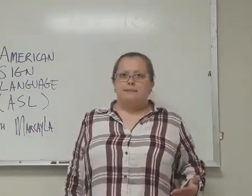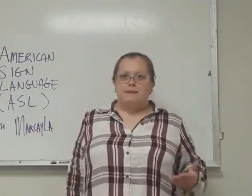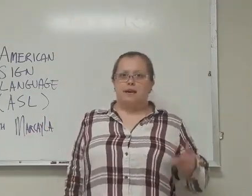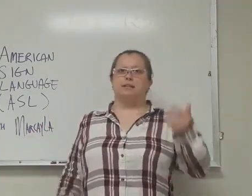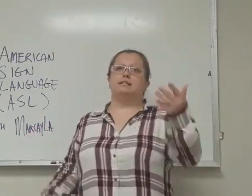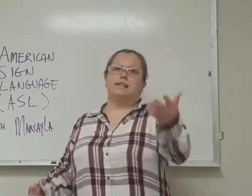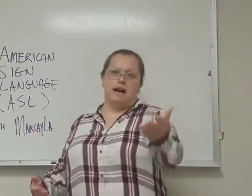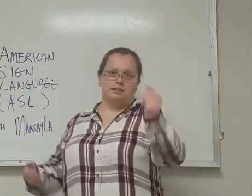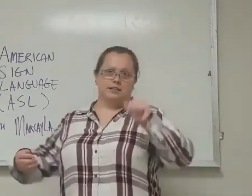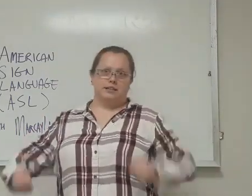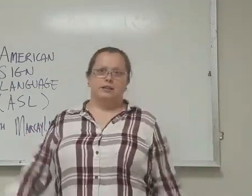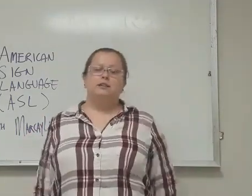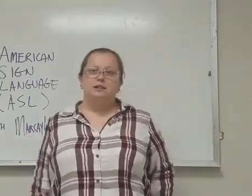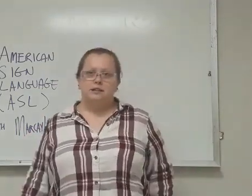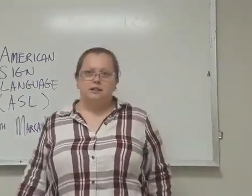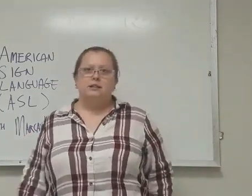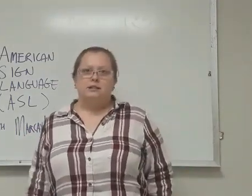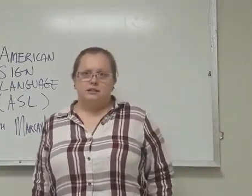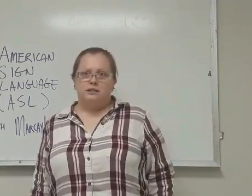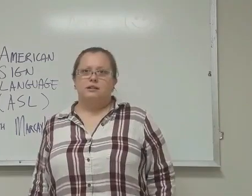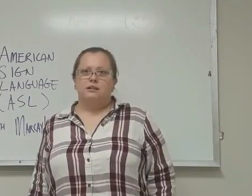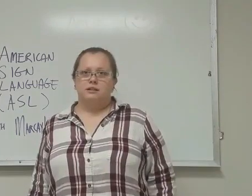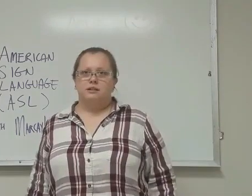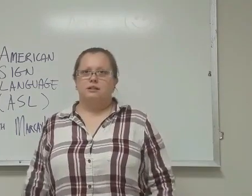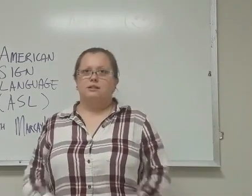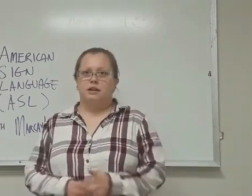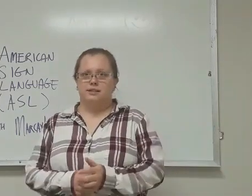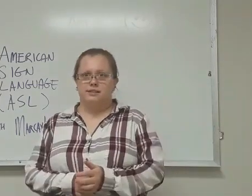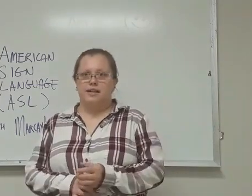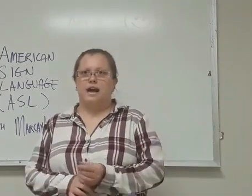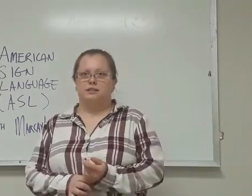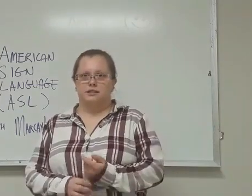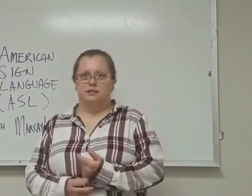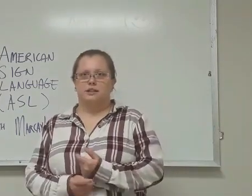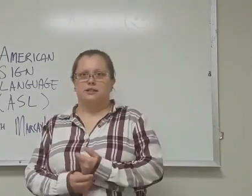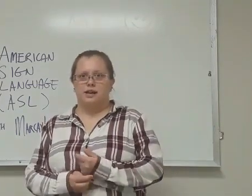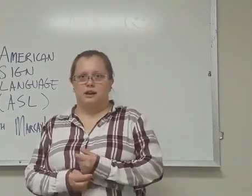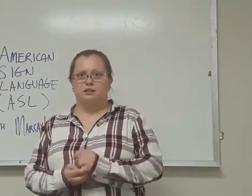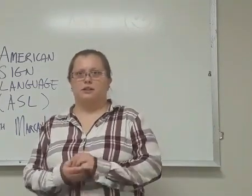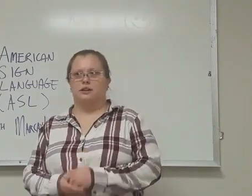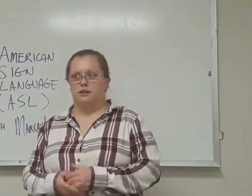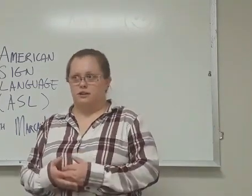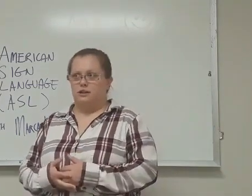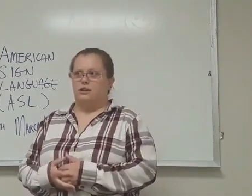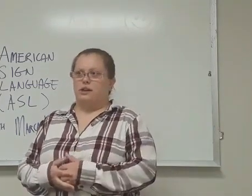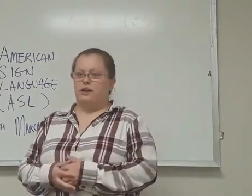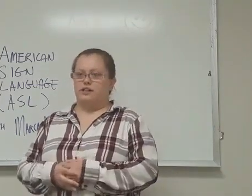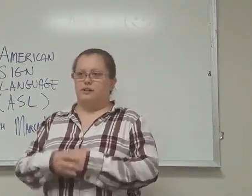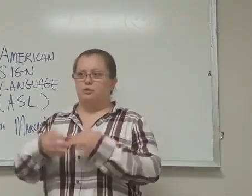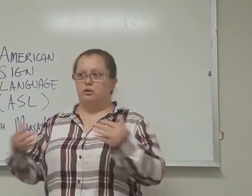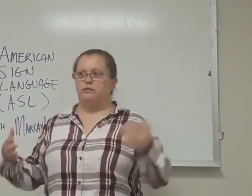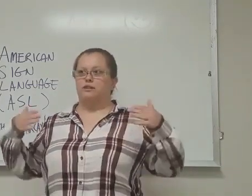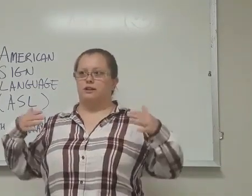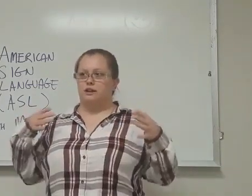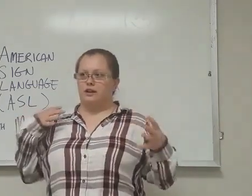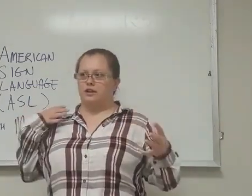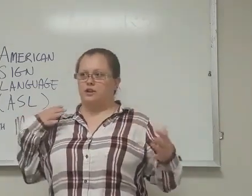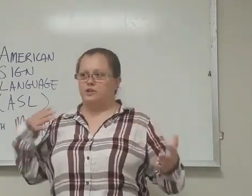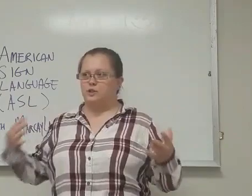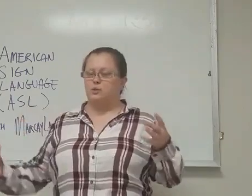you. Exactly. You tell me what you want, how you're feeling." Exactly. Like, and it's it's also more